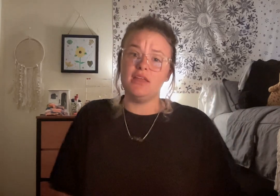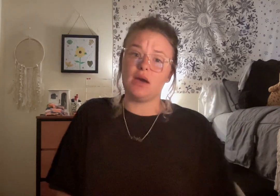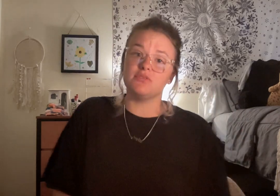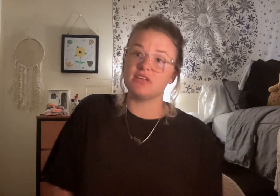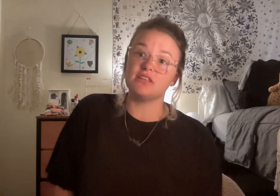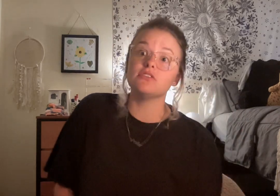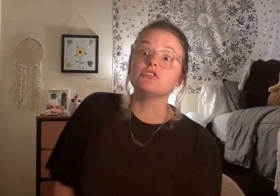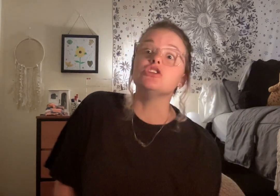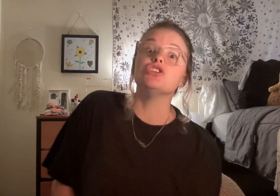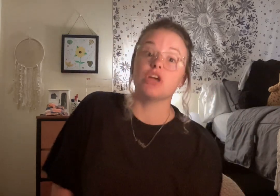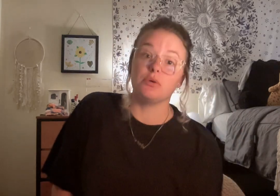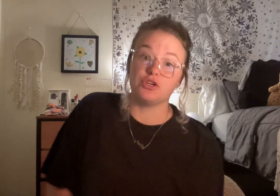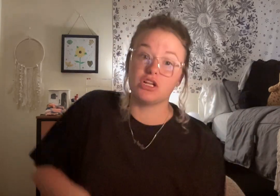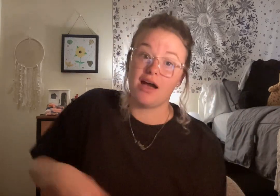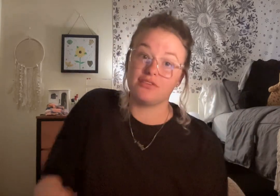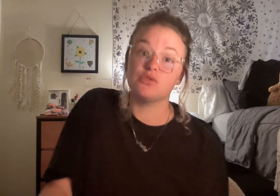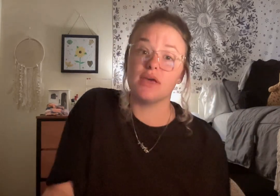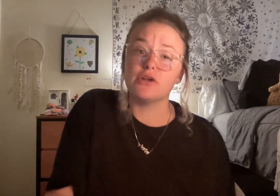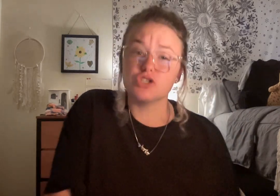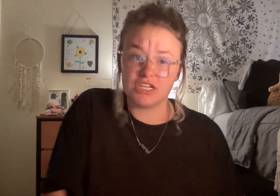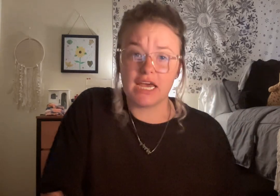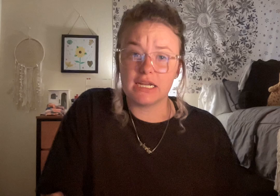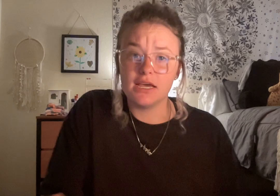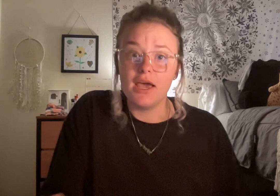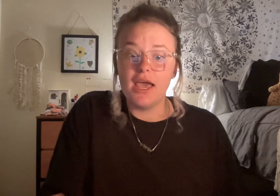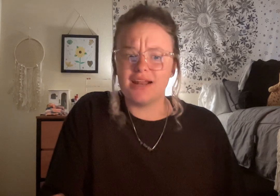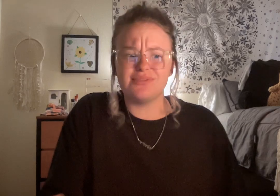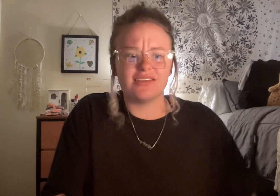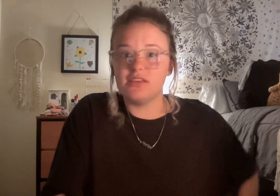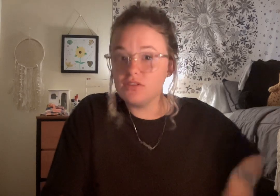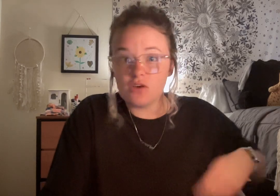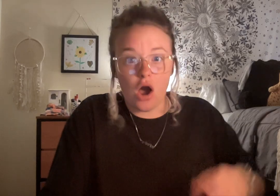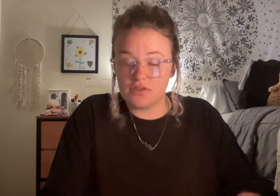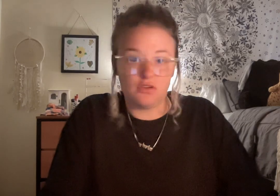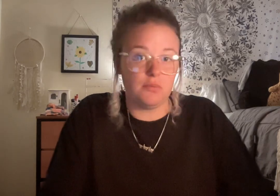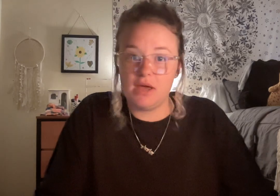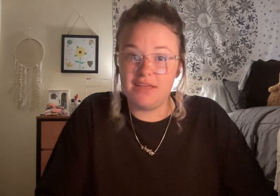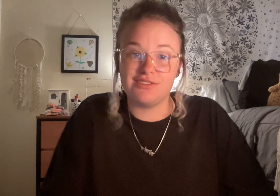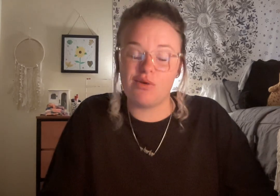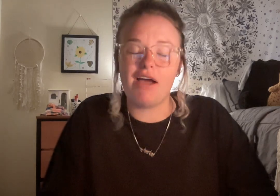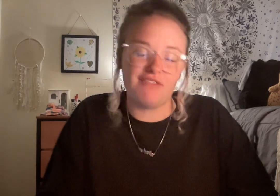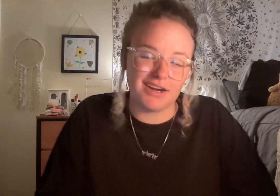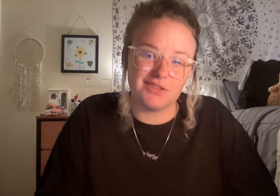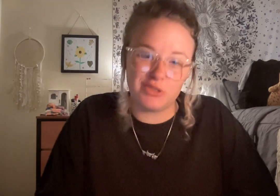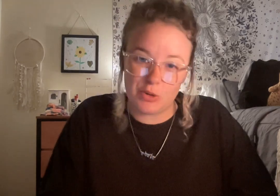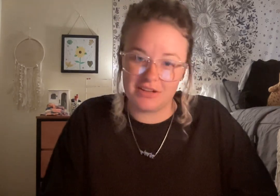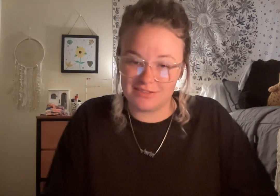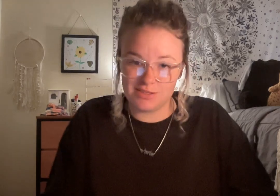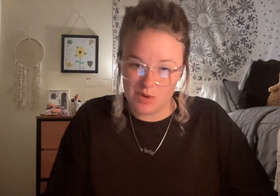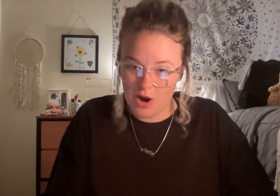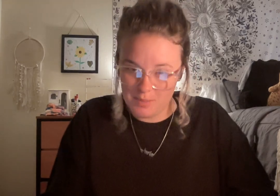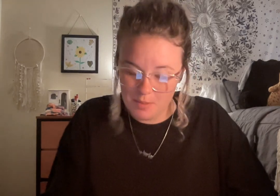that was like, this is good to share with your class so they understand. And I was like, this is awesome. And so I finally joined, and so now I'm a